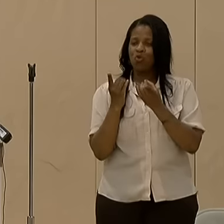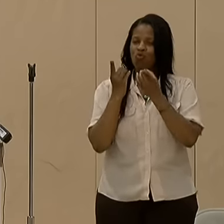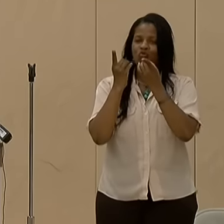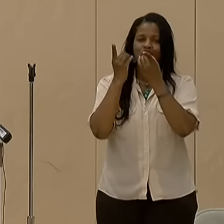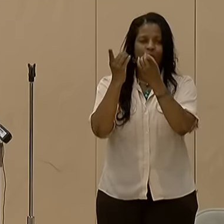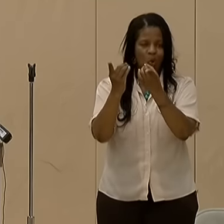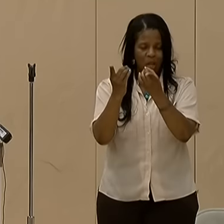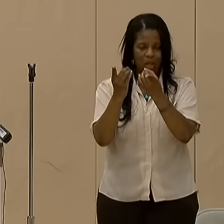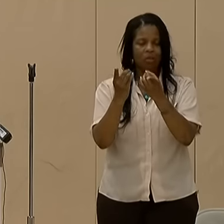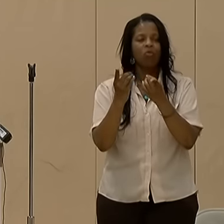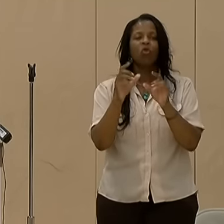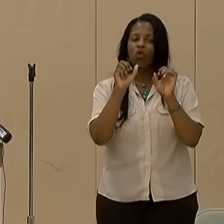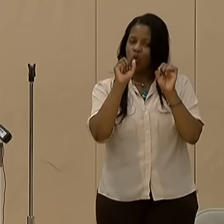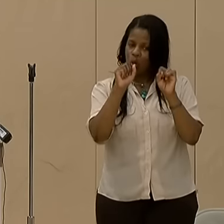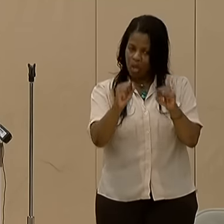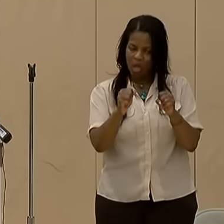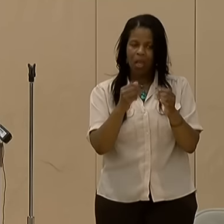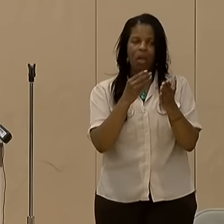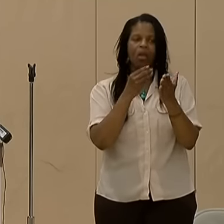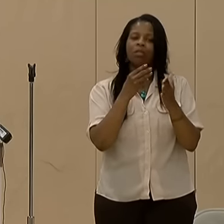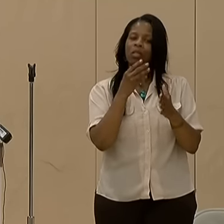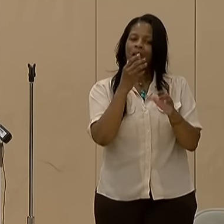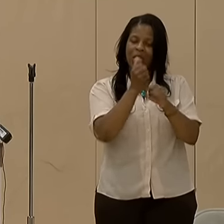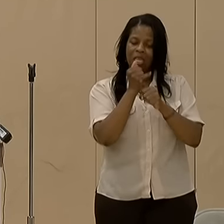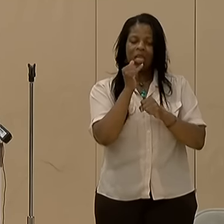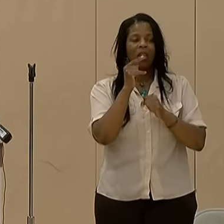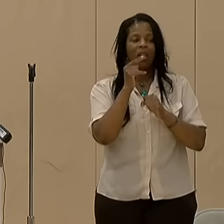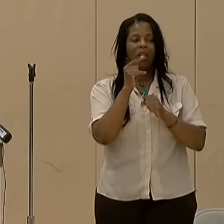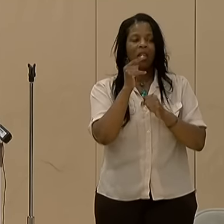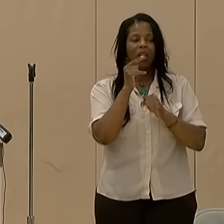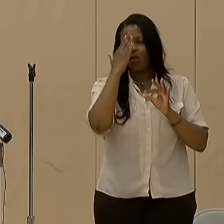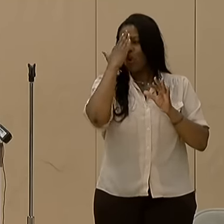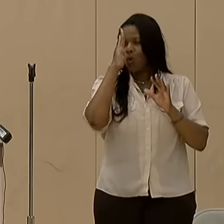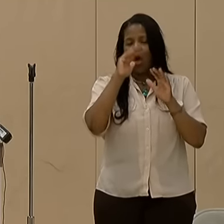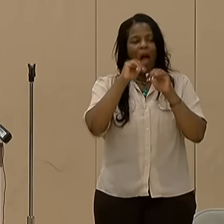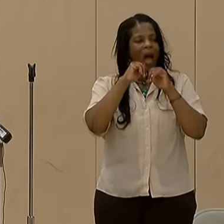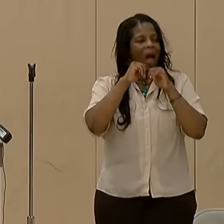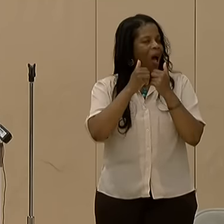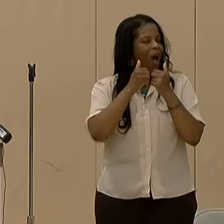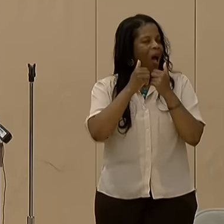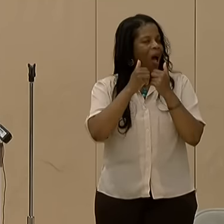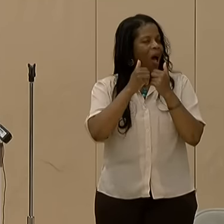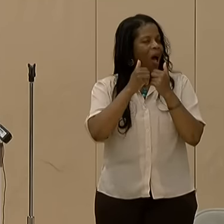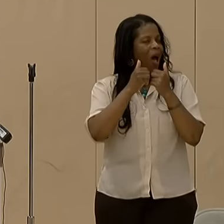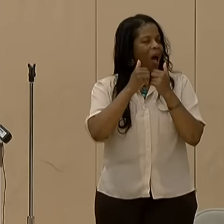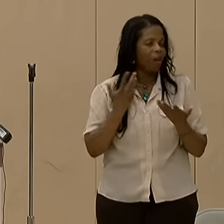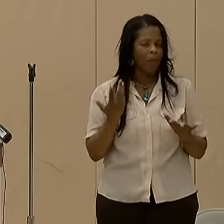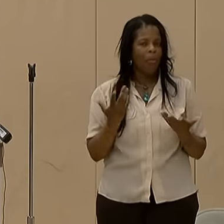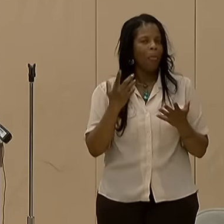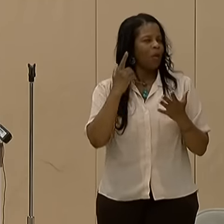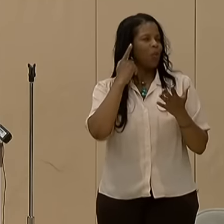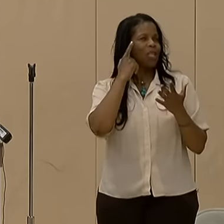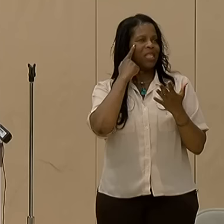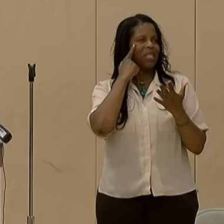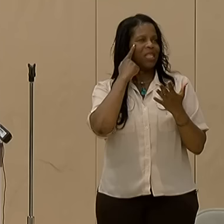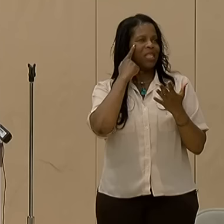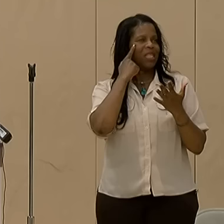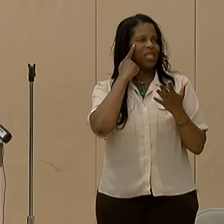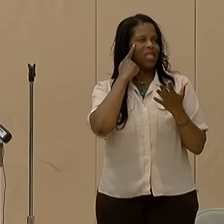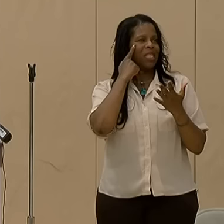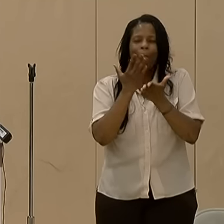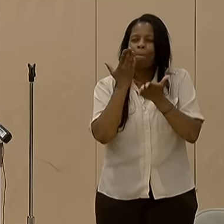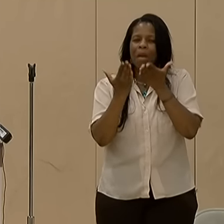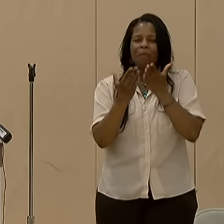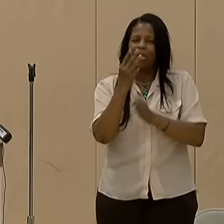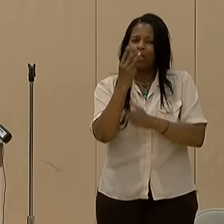be located there. We don't know how long you are going to be on this notice. We're thinking the earliest it's going to be lifted